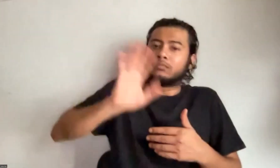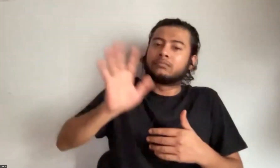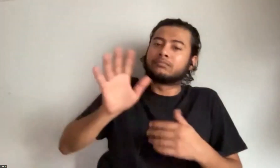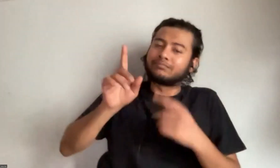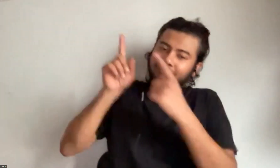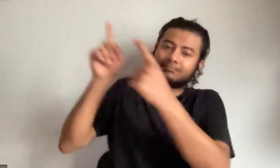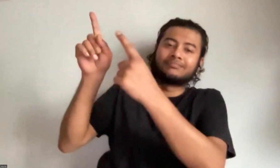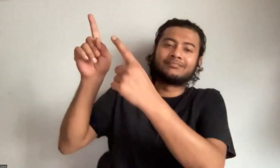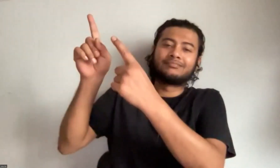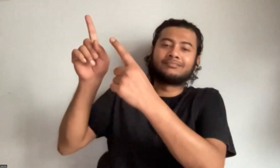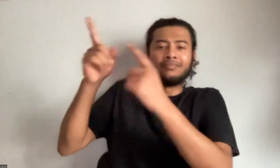lives.